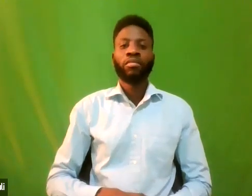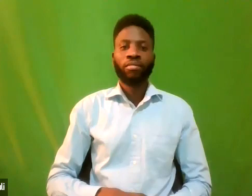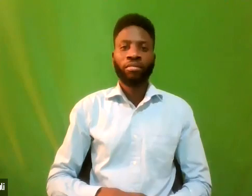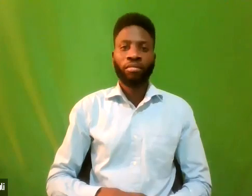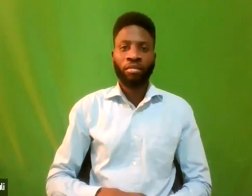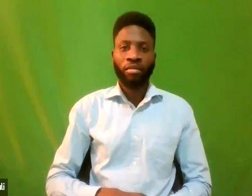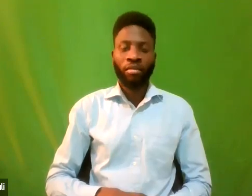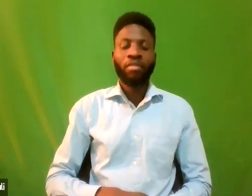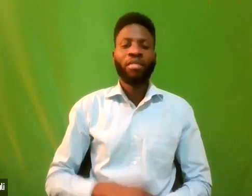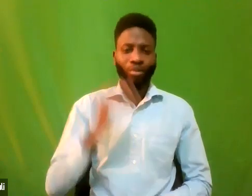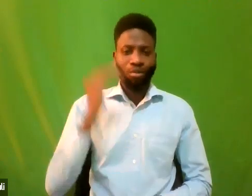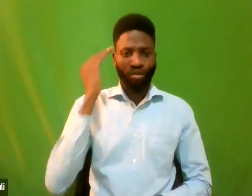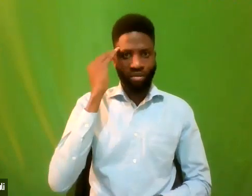I know sometimes it's difficult to find a mentor,